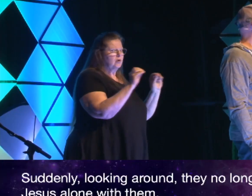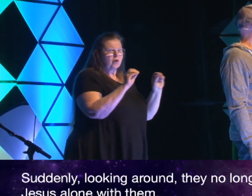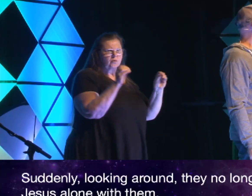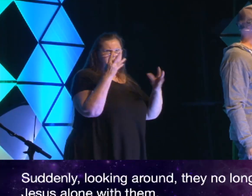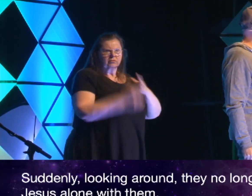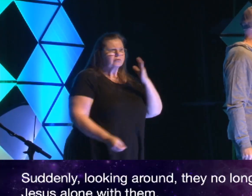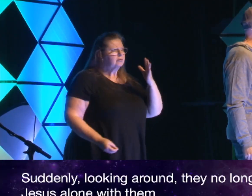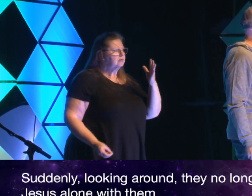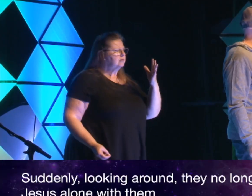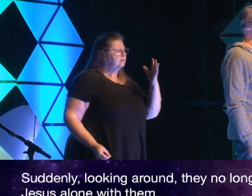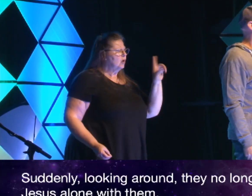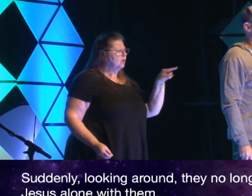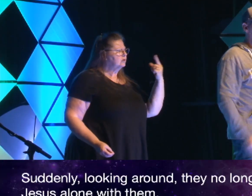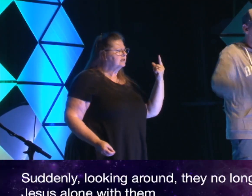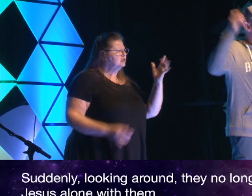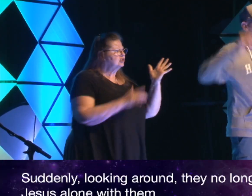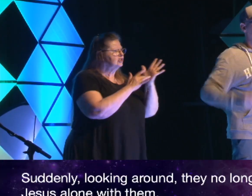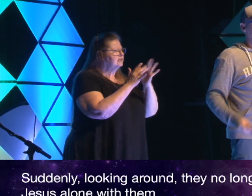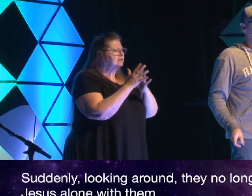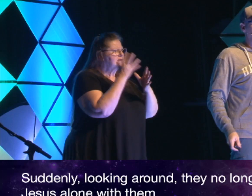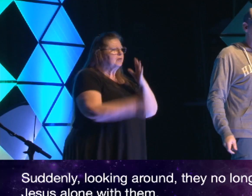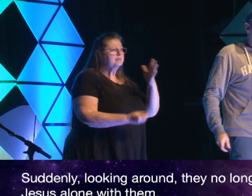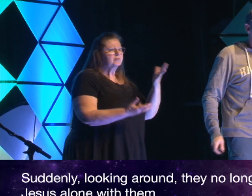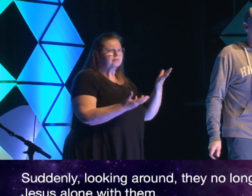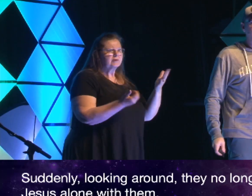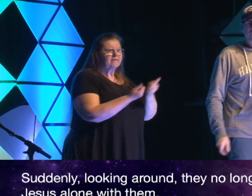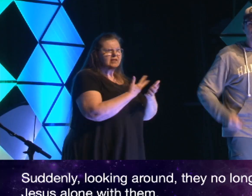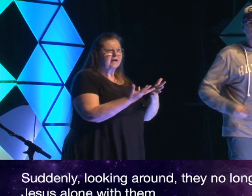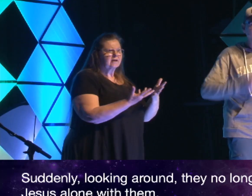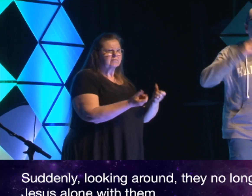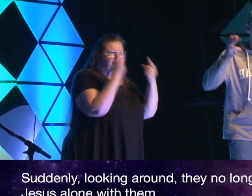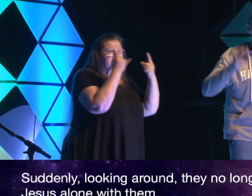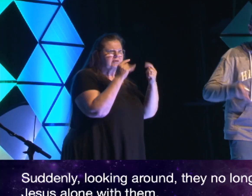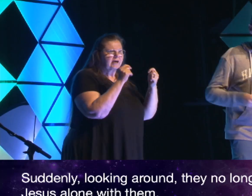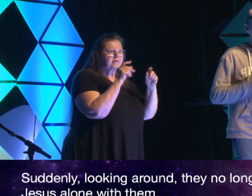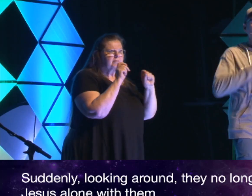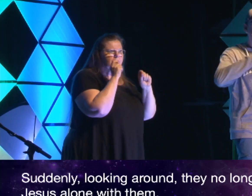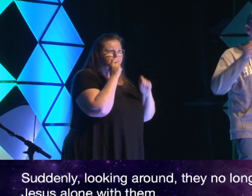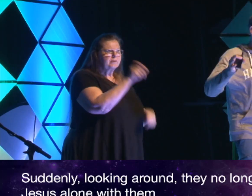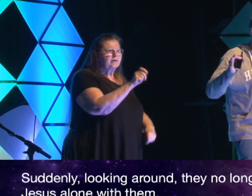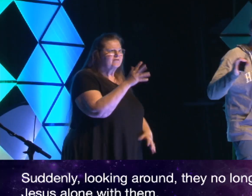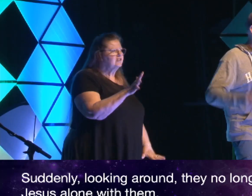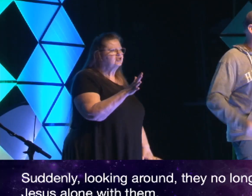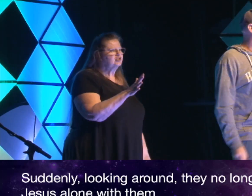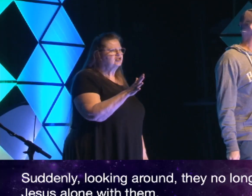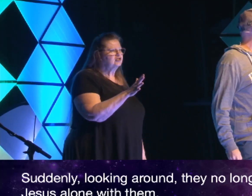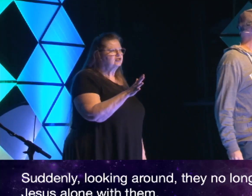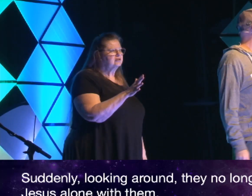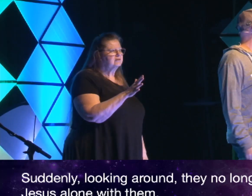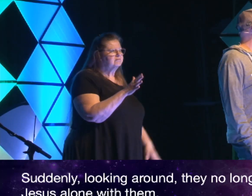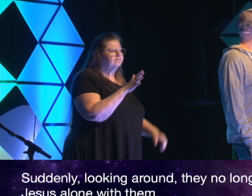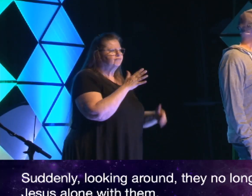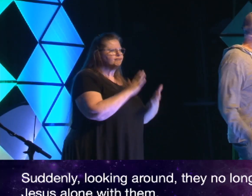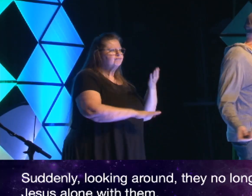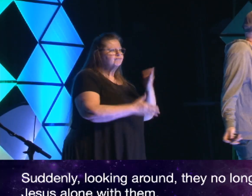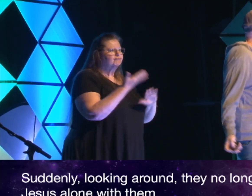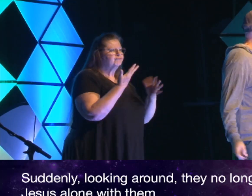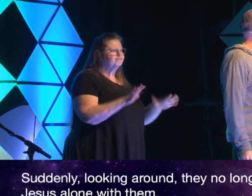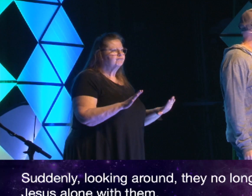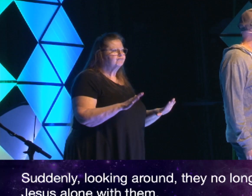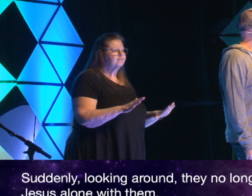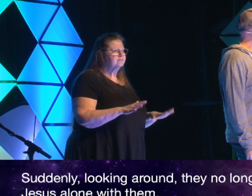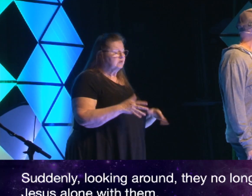anyone, but Jesus was alone with him. Like, that's it. Like, get it. Boom, there it is. Nothing else needs to be said. And what